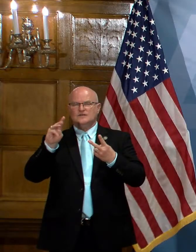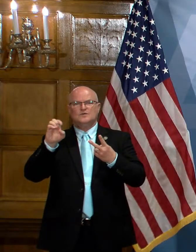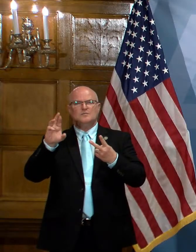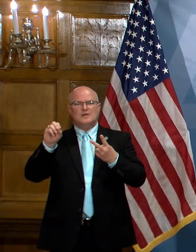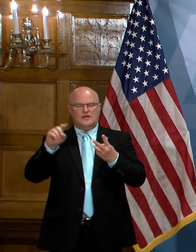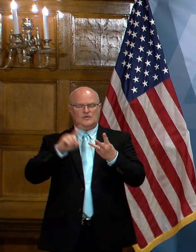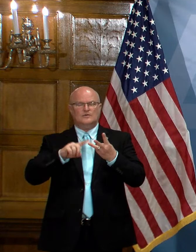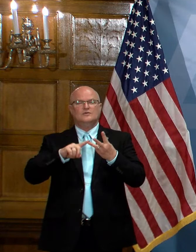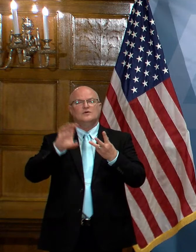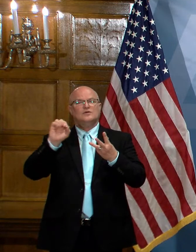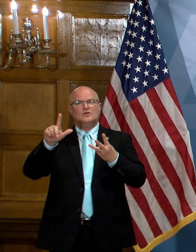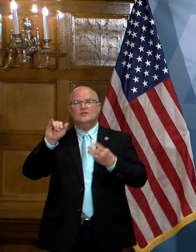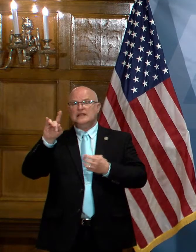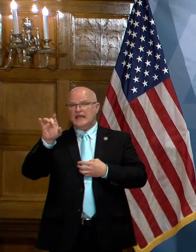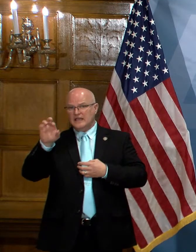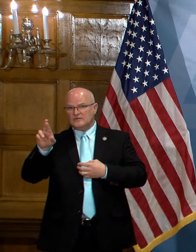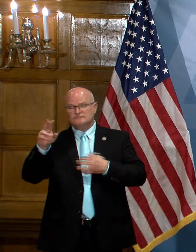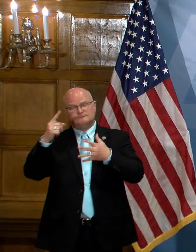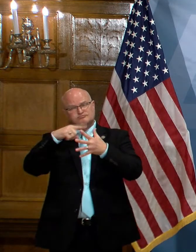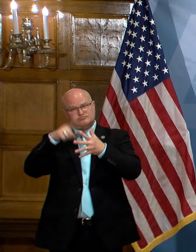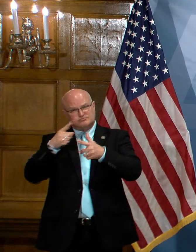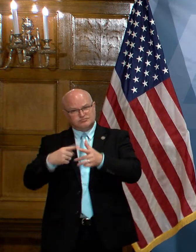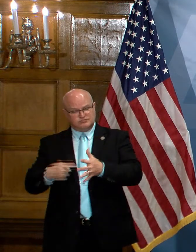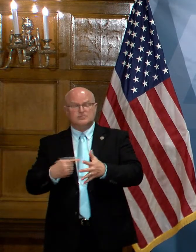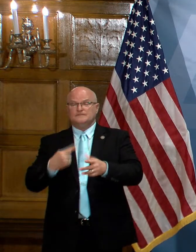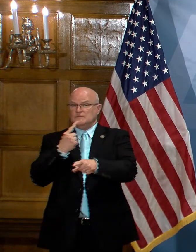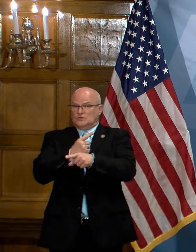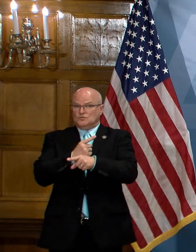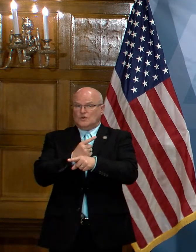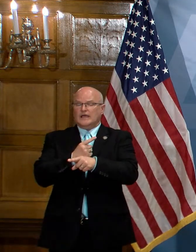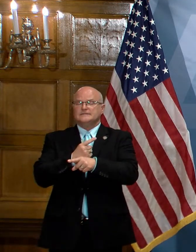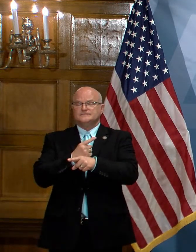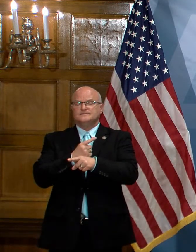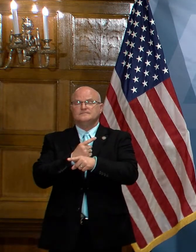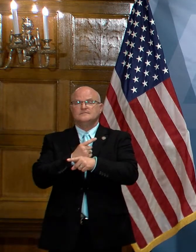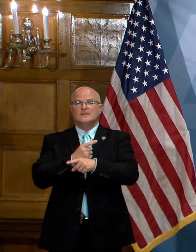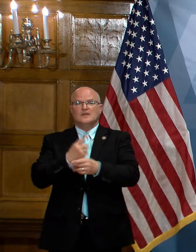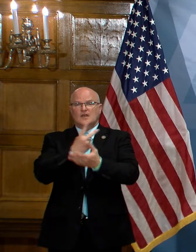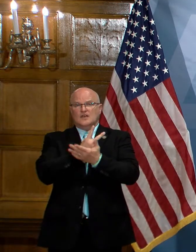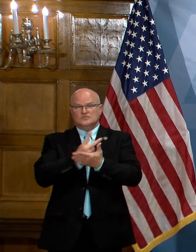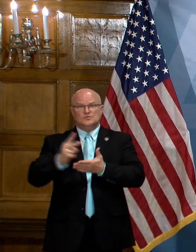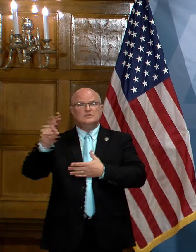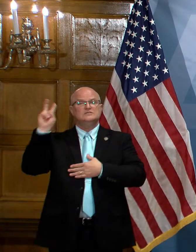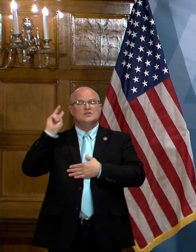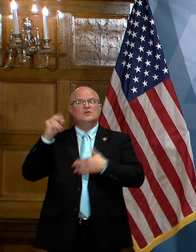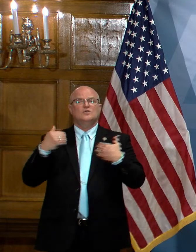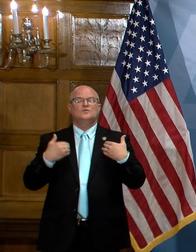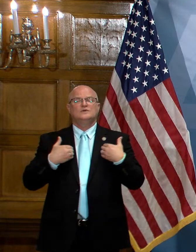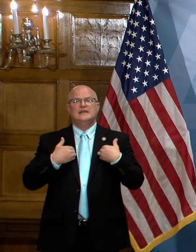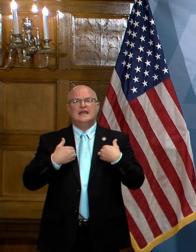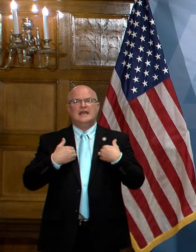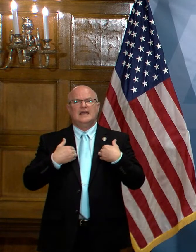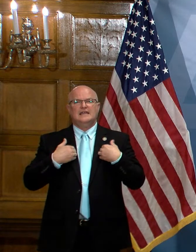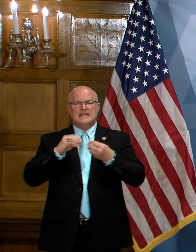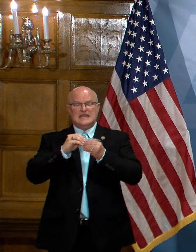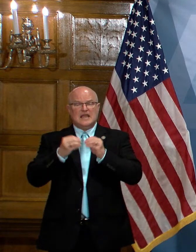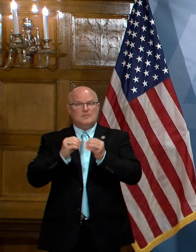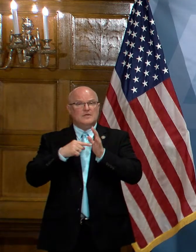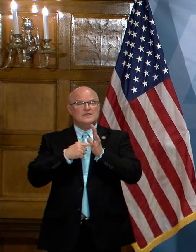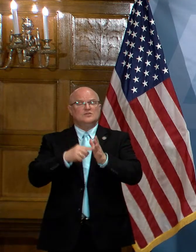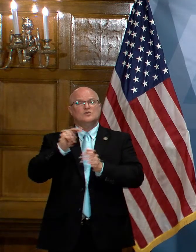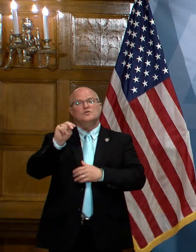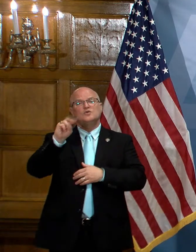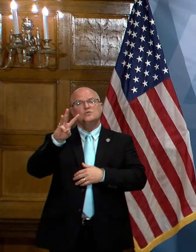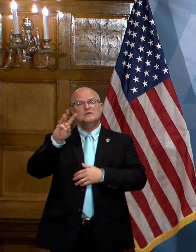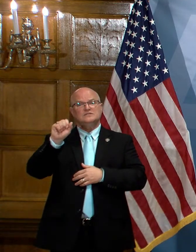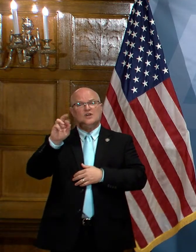with Colonel Ader, and he's right. In the 2 weeks ago, there was numbers that showed